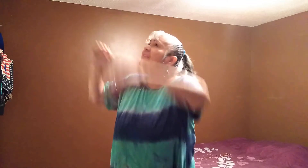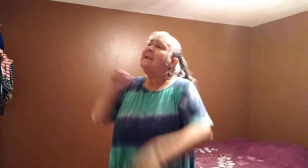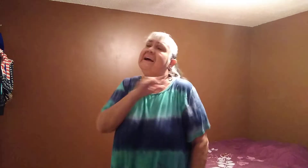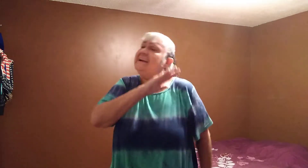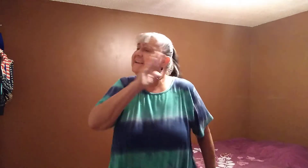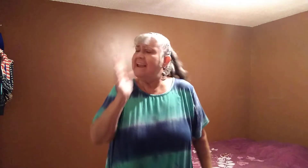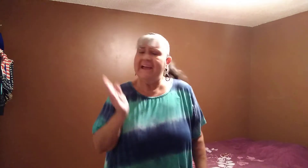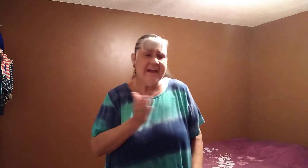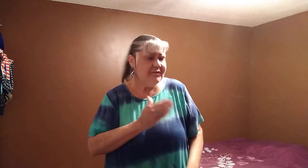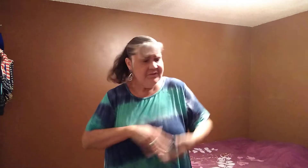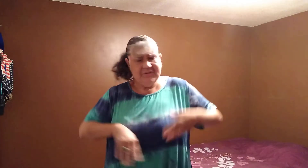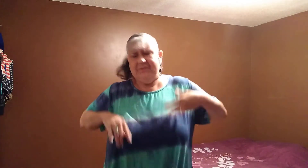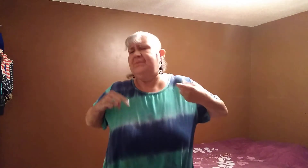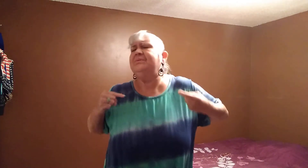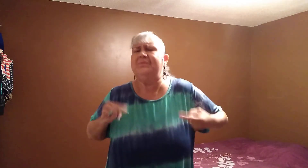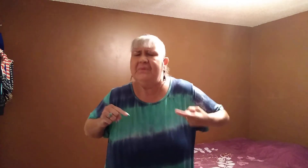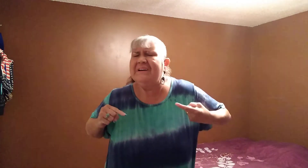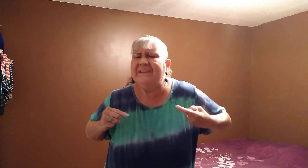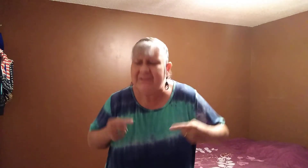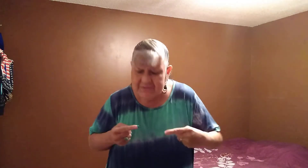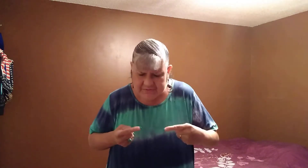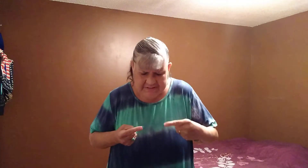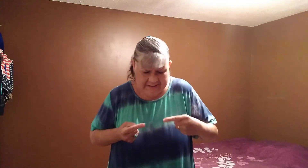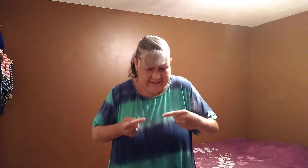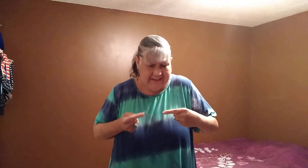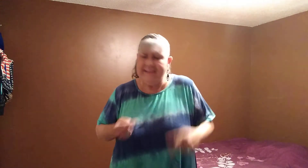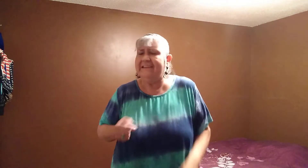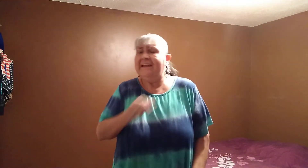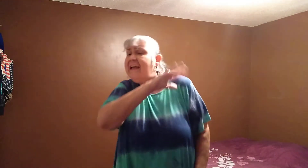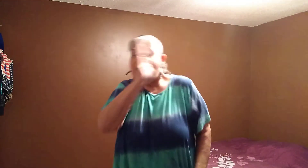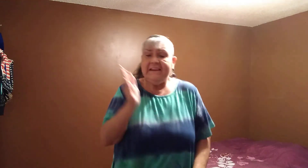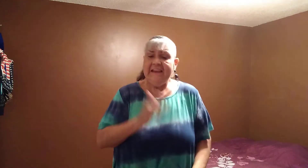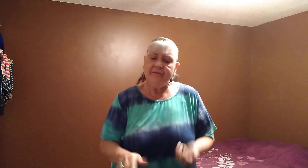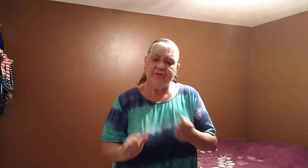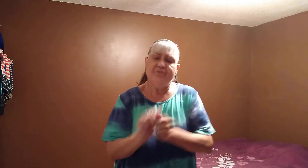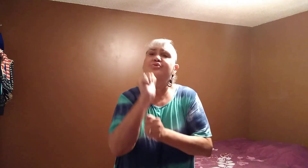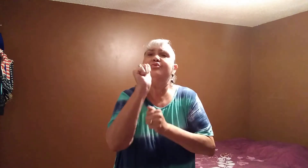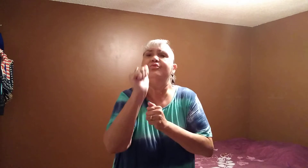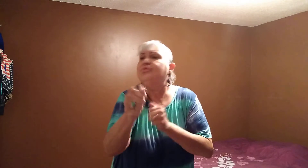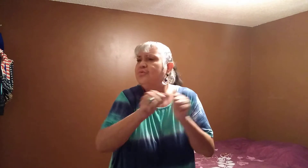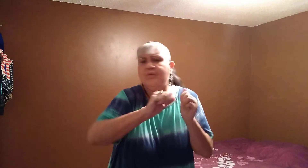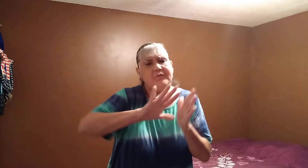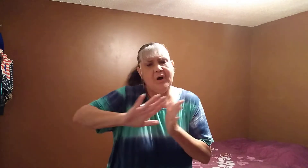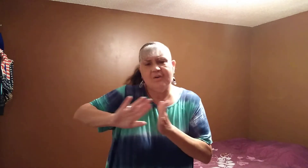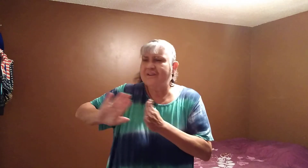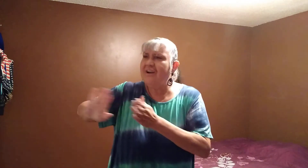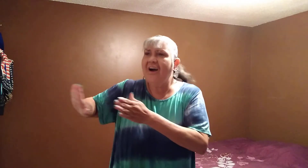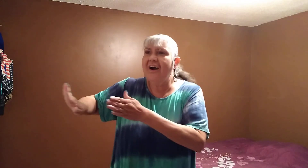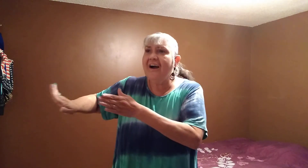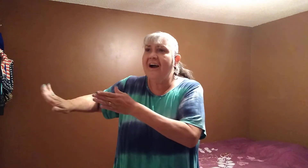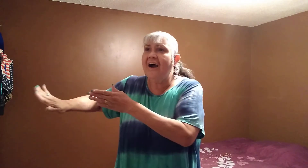Never too wounded. Never too far gone.